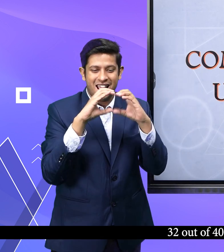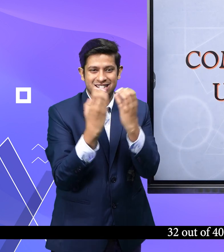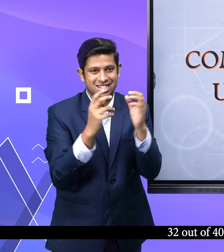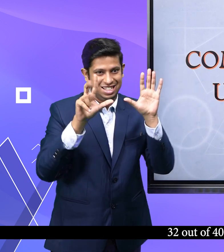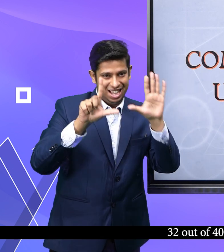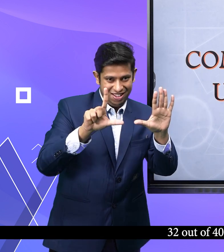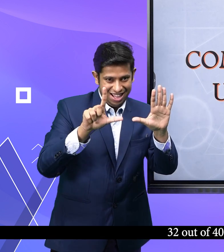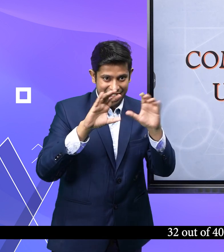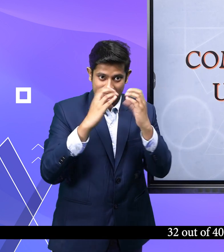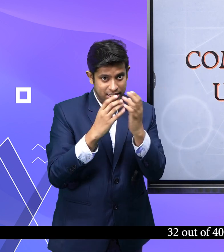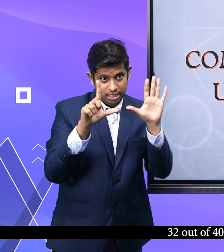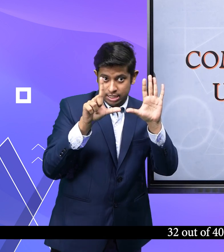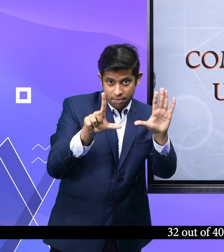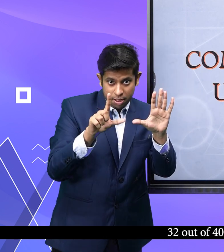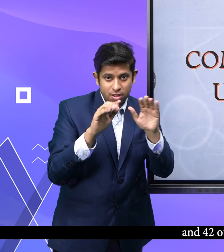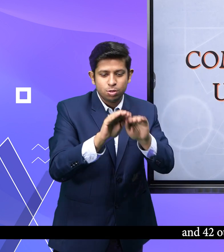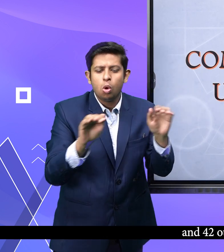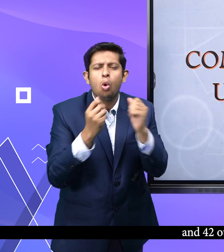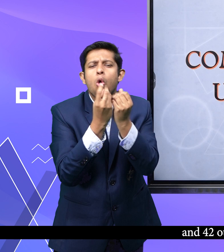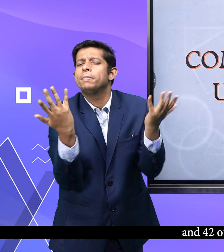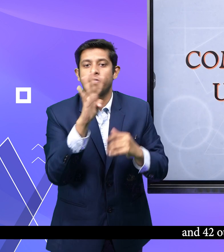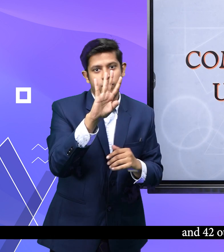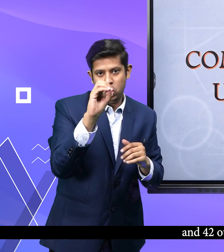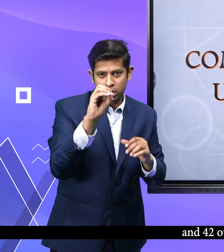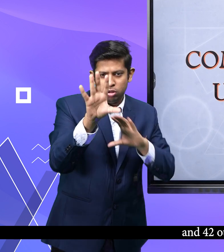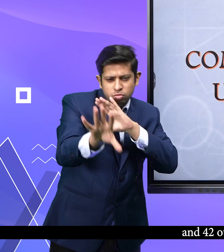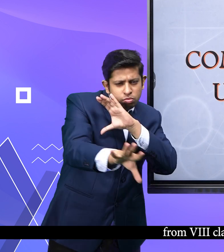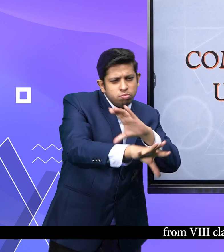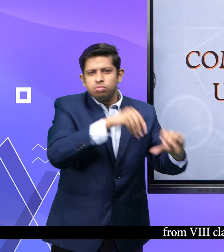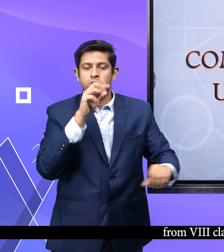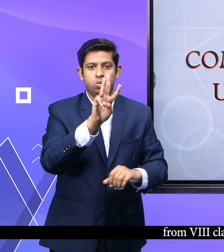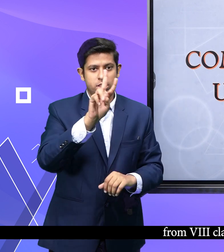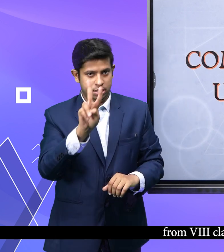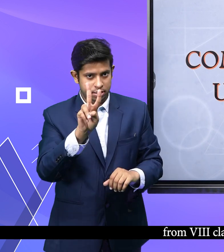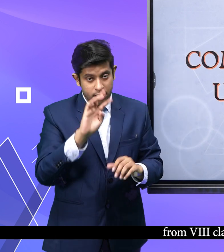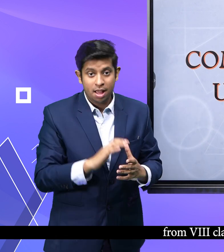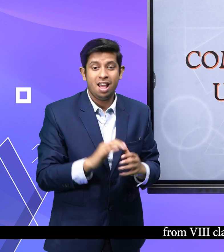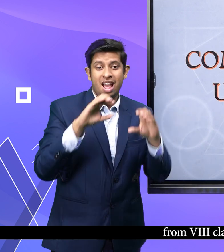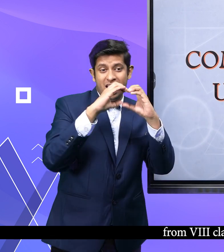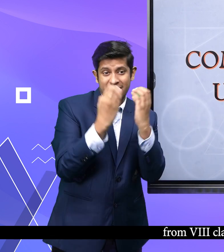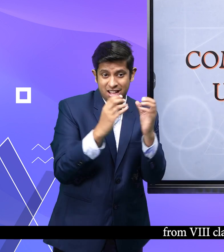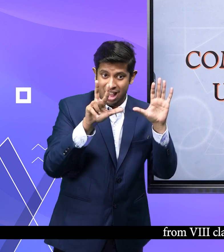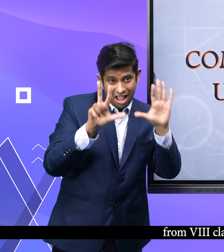students in 7th standard and 42 out of 50 students from 8th standard class have